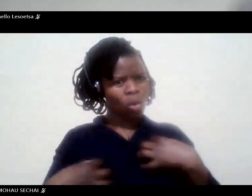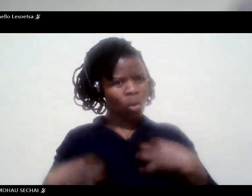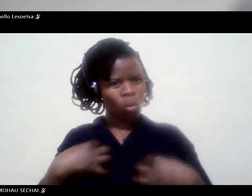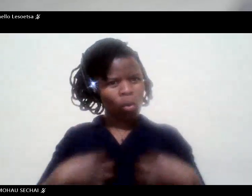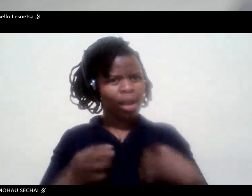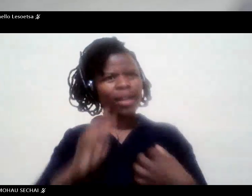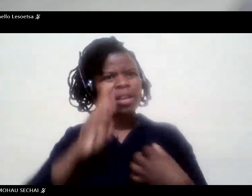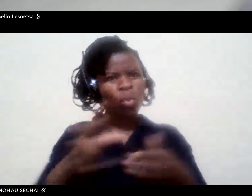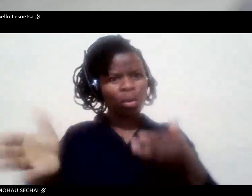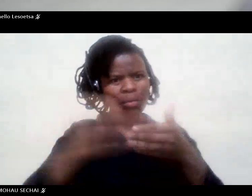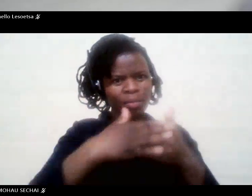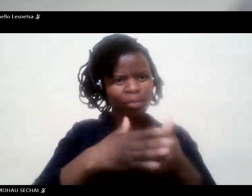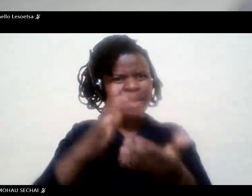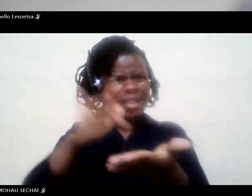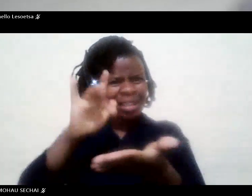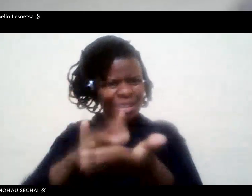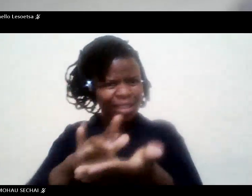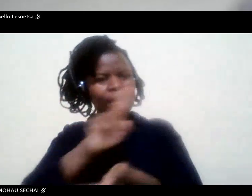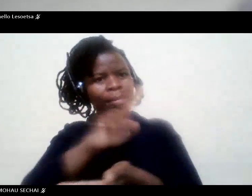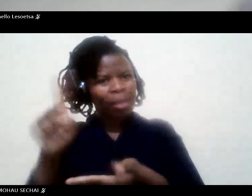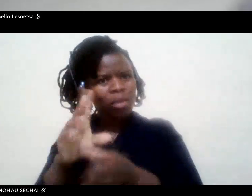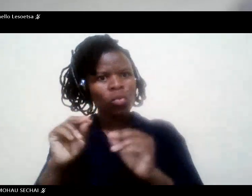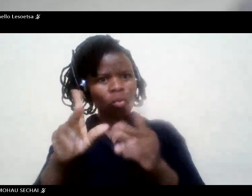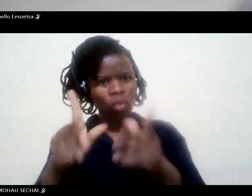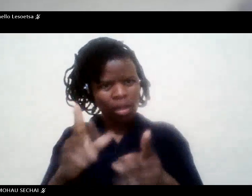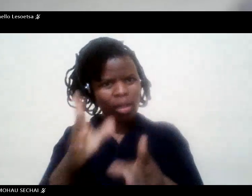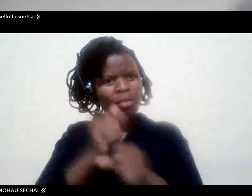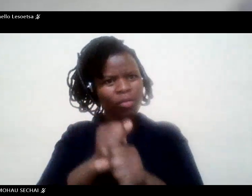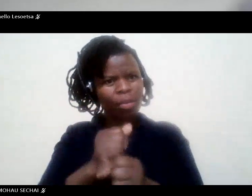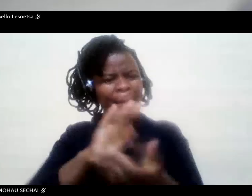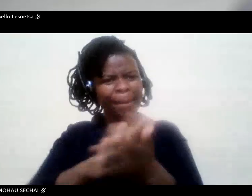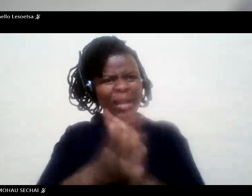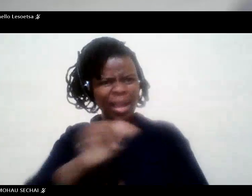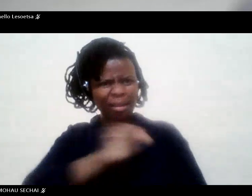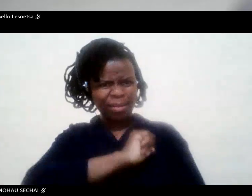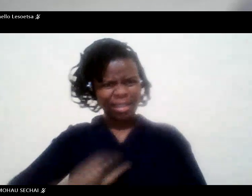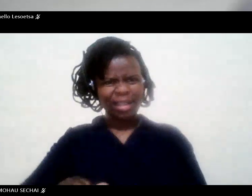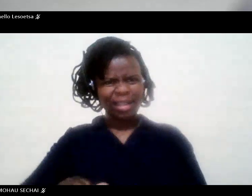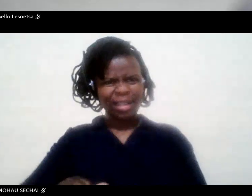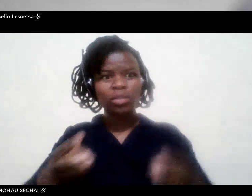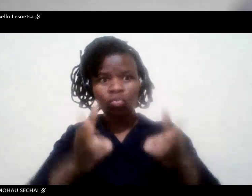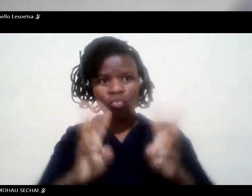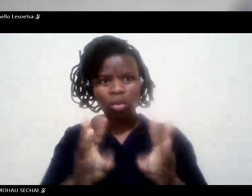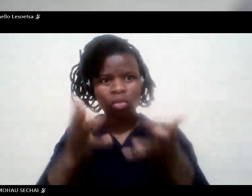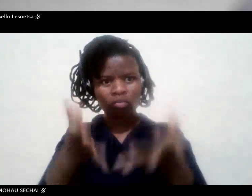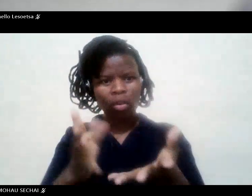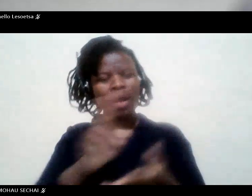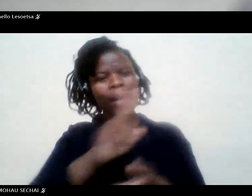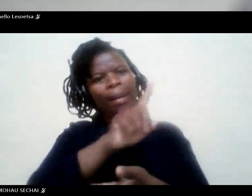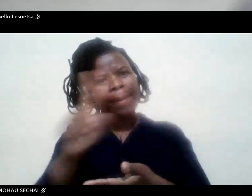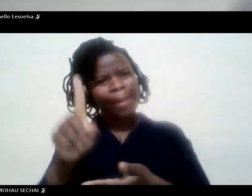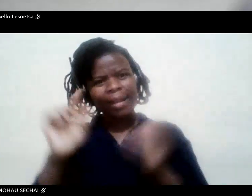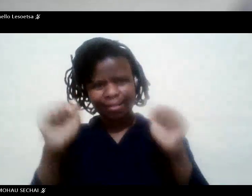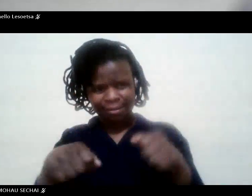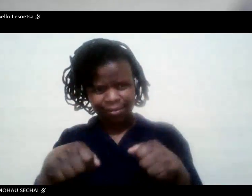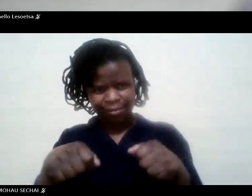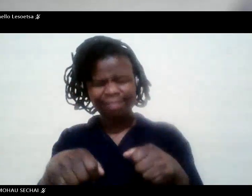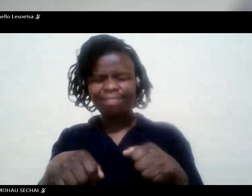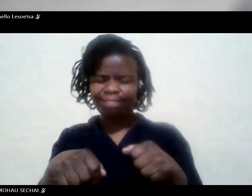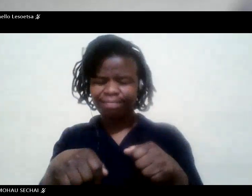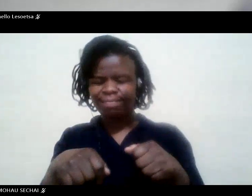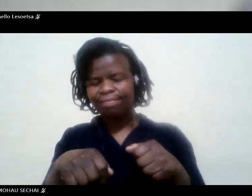of which I found that to be selfish in a way. But yeah, but I'm not really